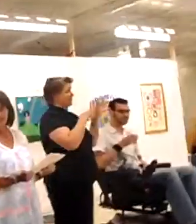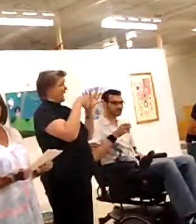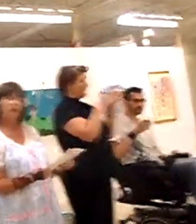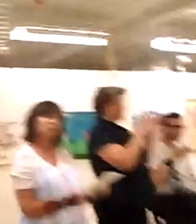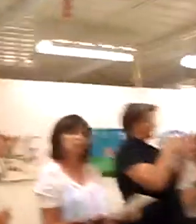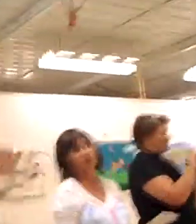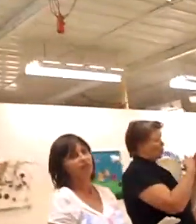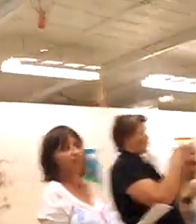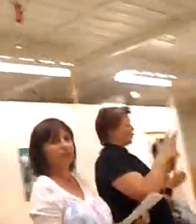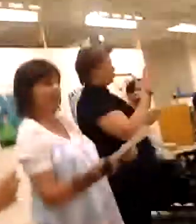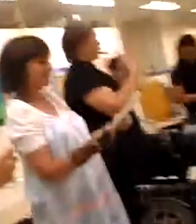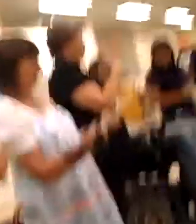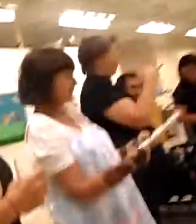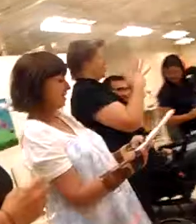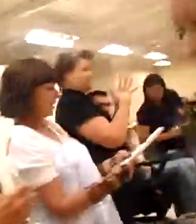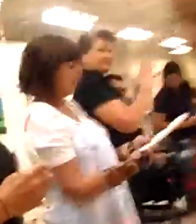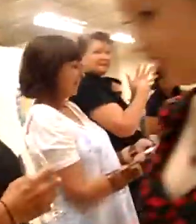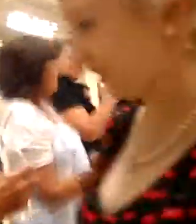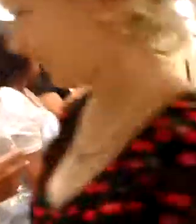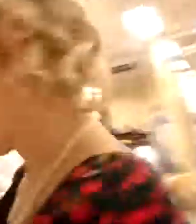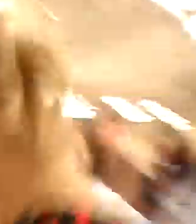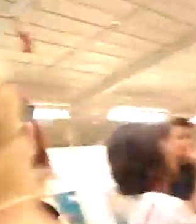Okay. Joanne Chu.